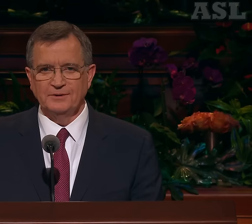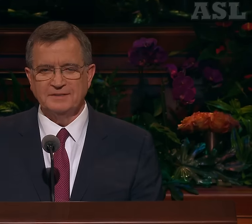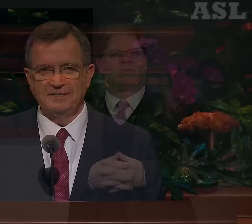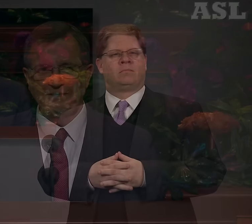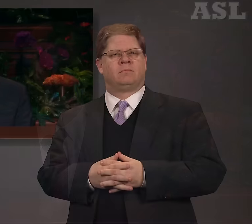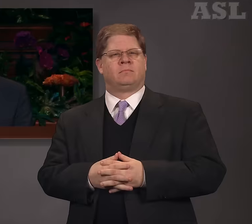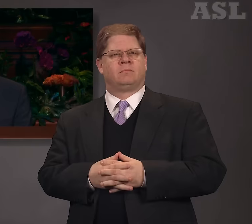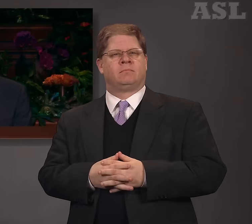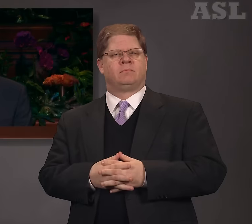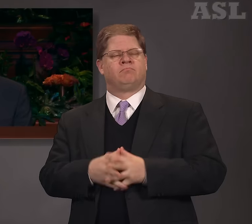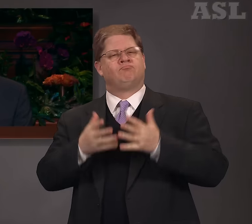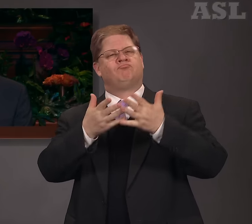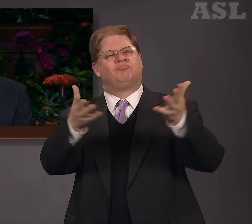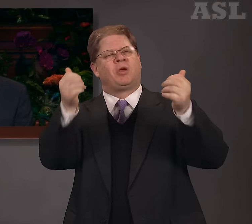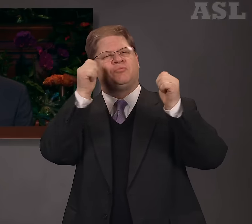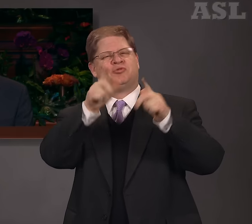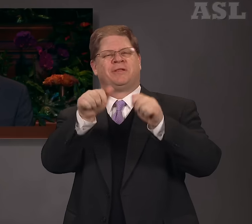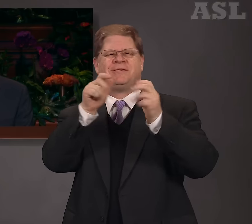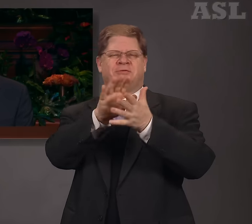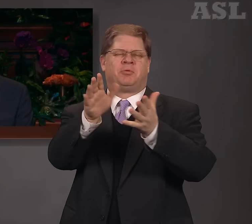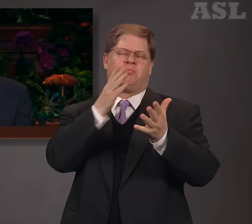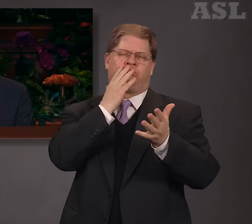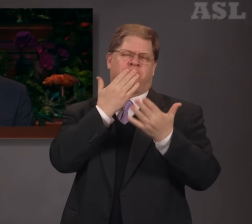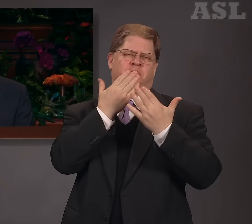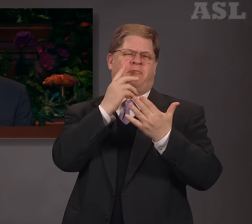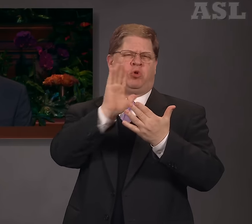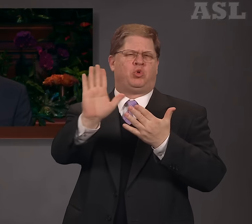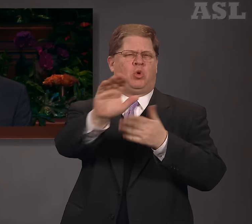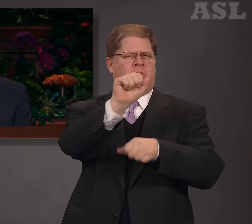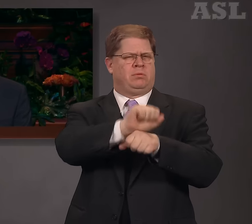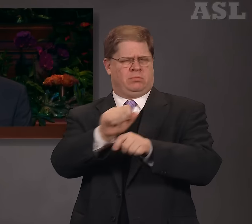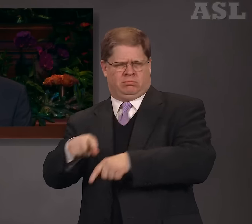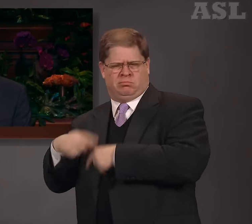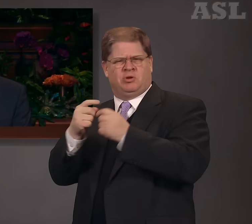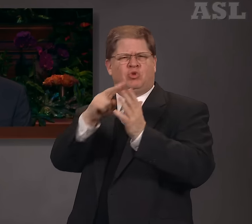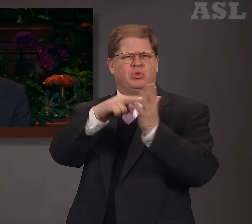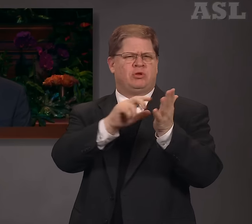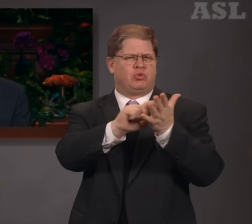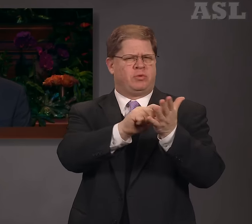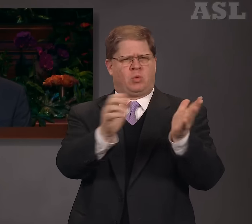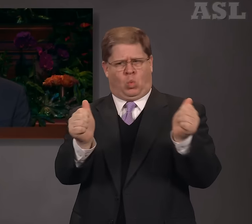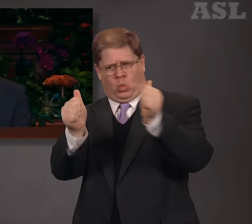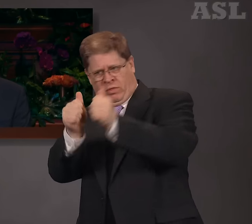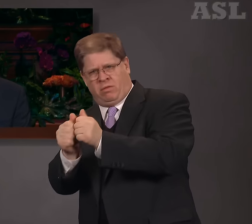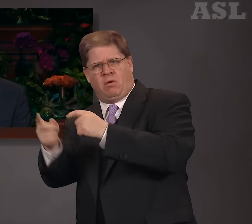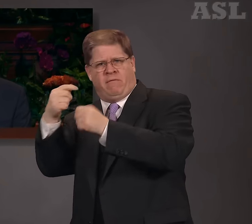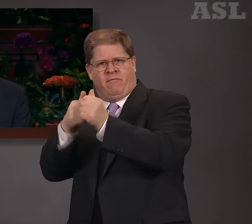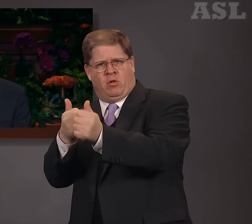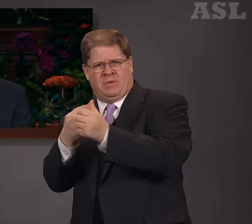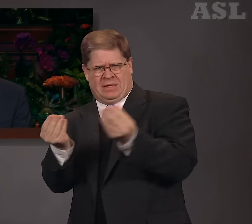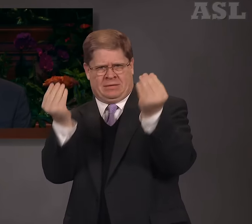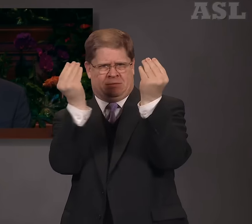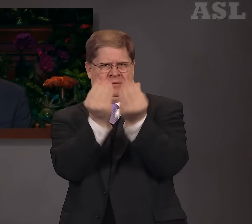Dear brothers and sisters, we are so grateful for your efforts in reading the scriptures with Come Follow Me.